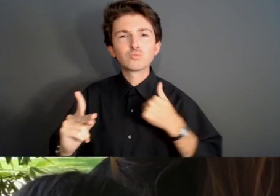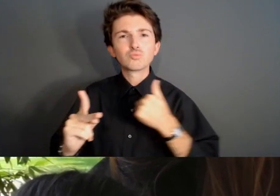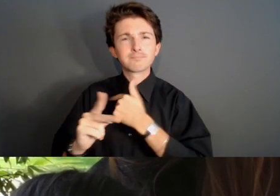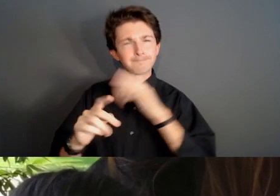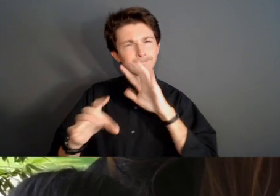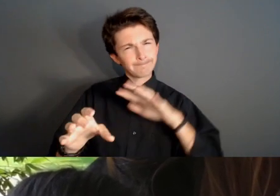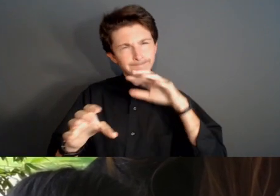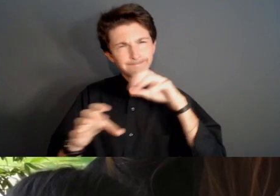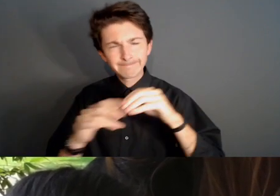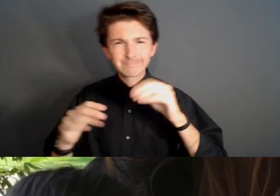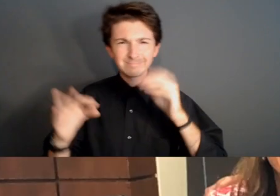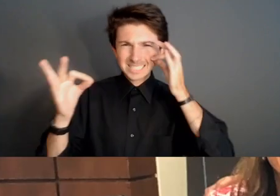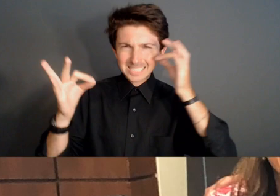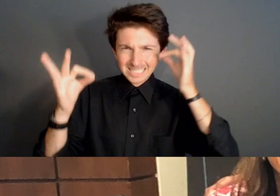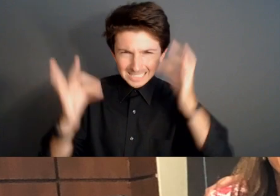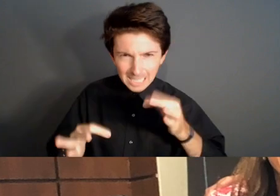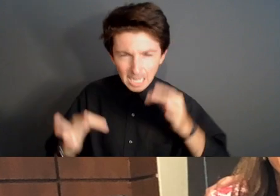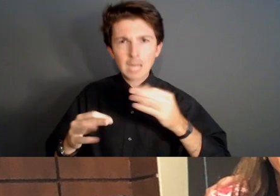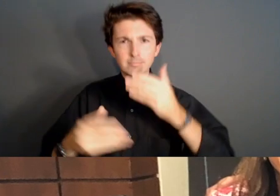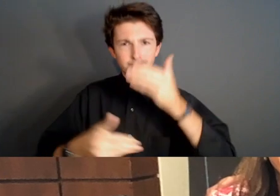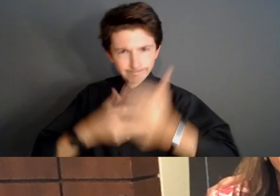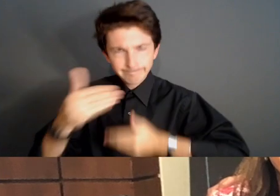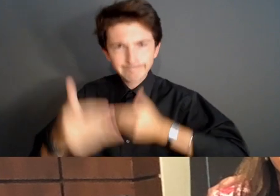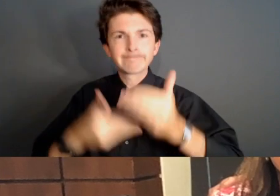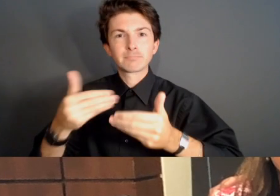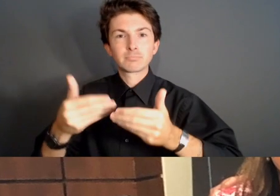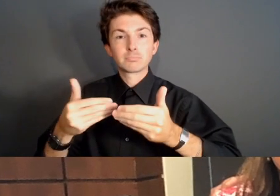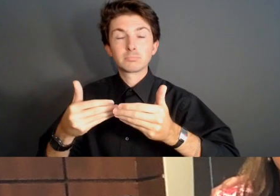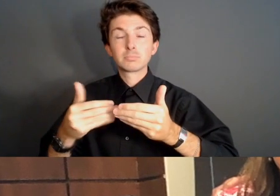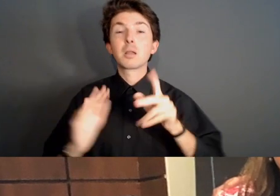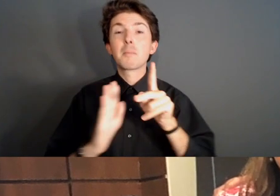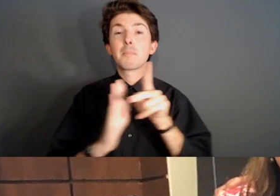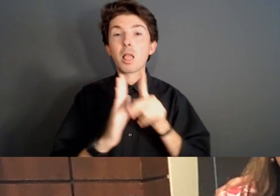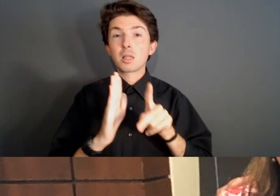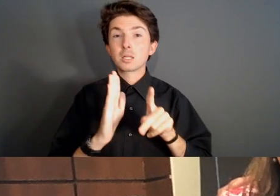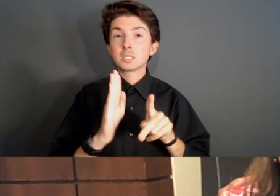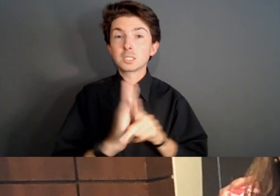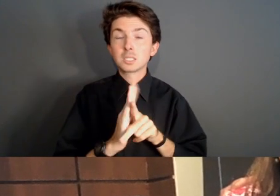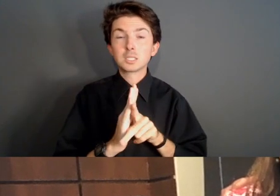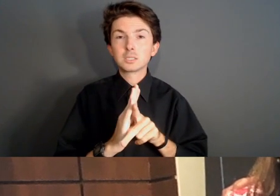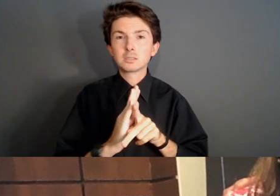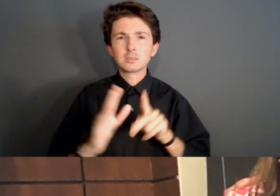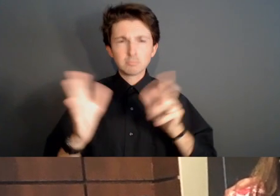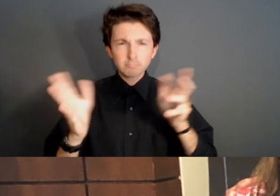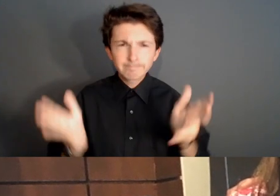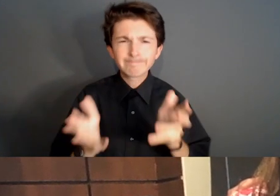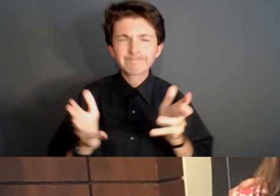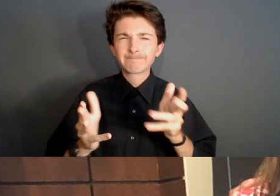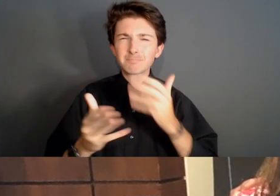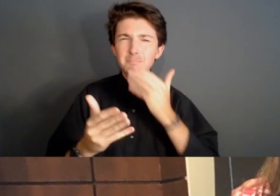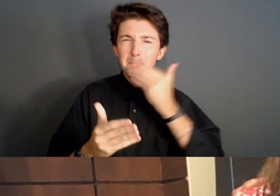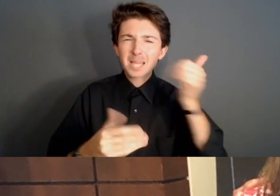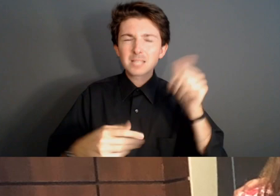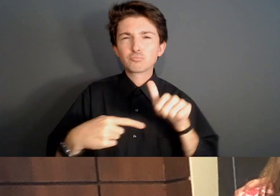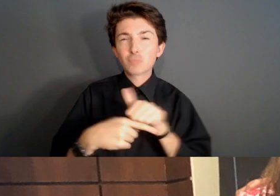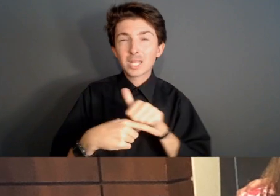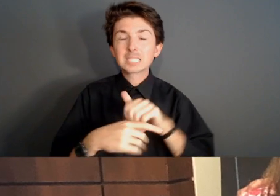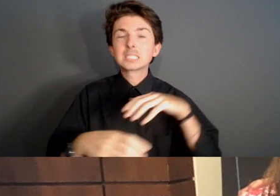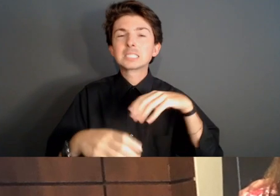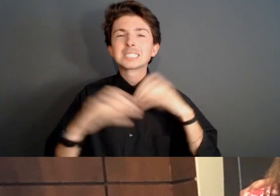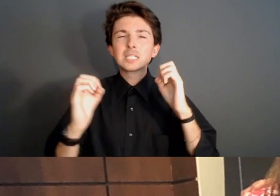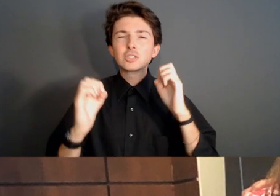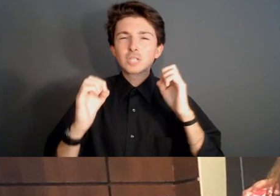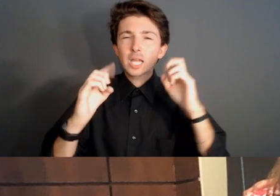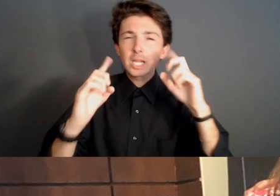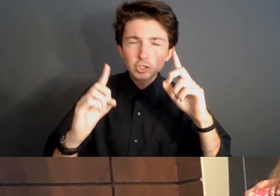fully in decision-making. Policy, which promotes best practices in education,